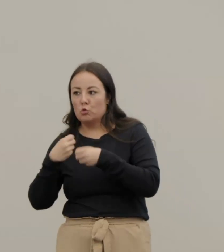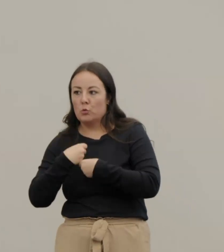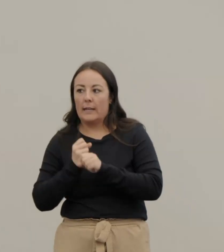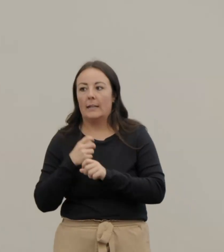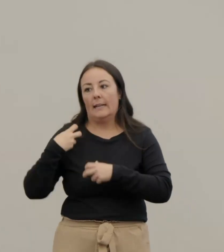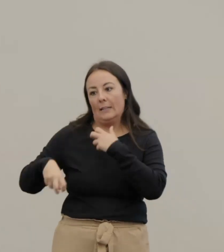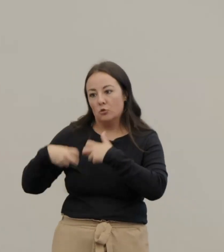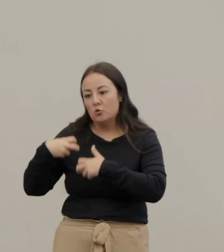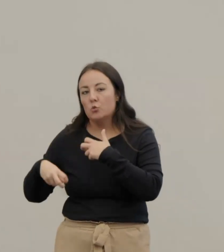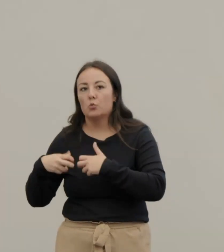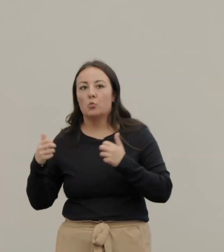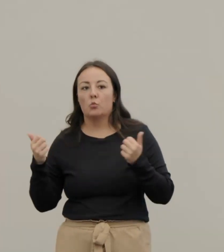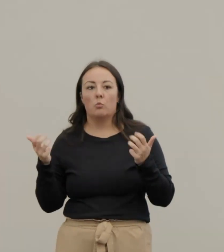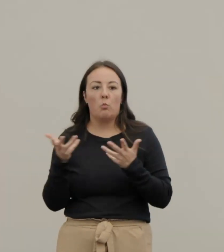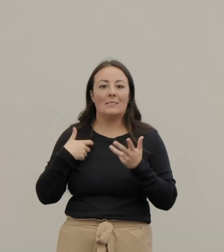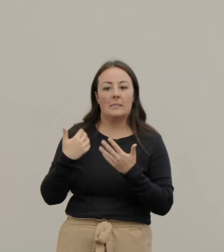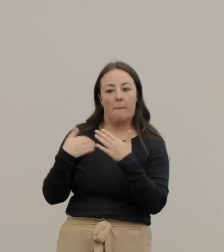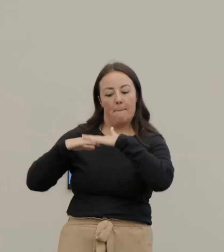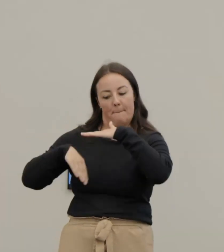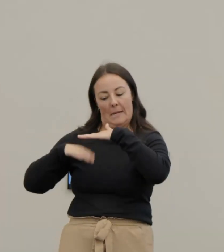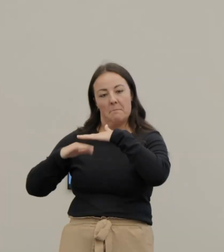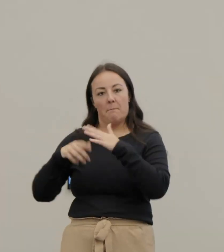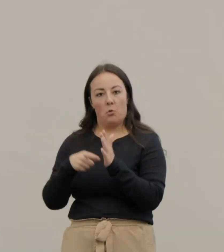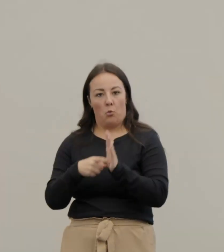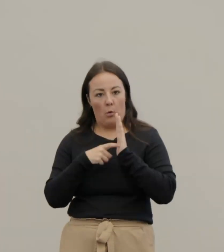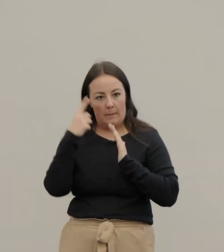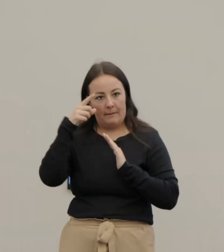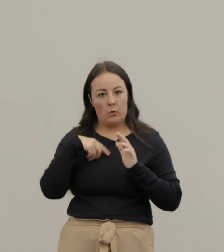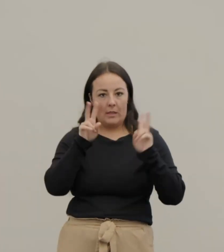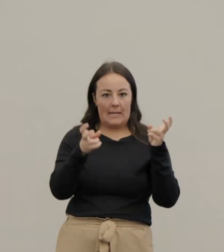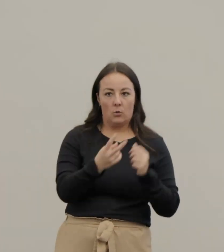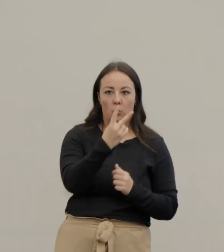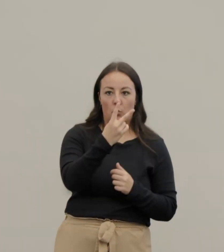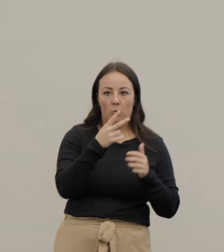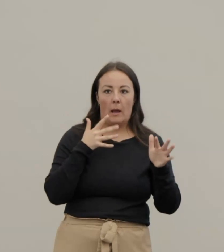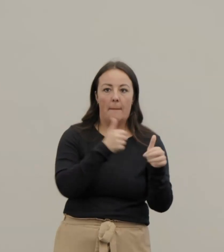align with what's the minimum requirement is for the Title II update.